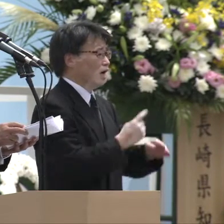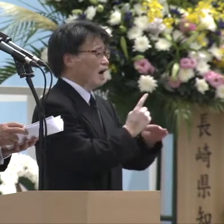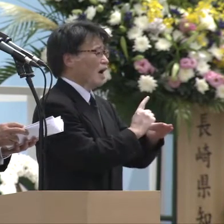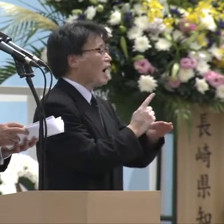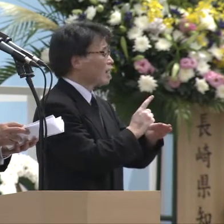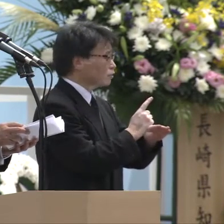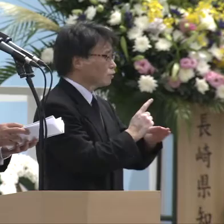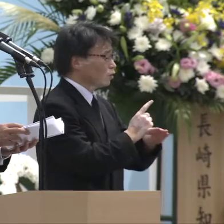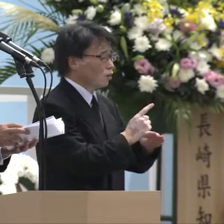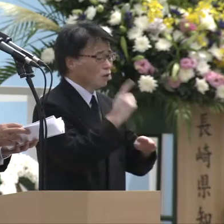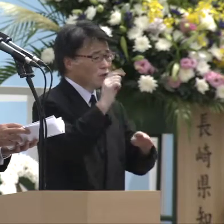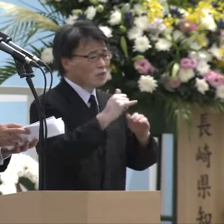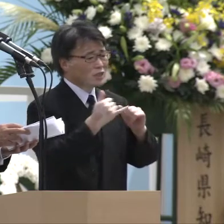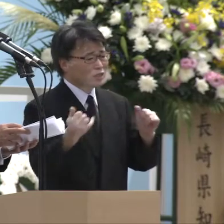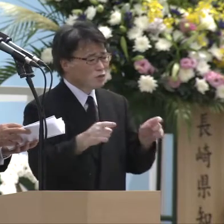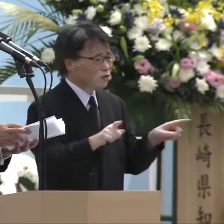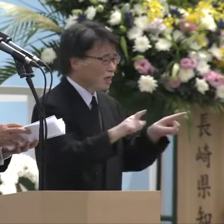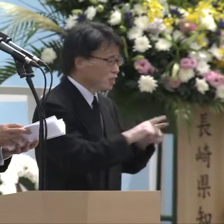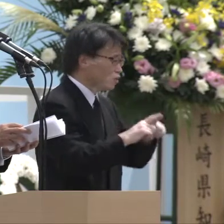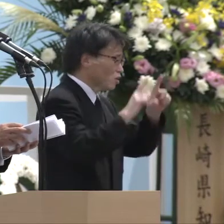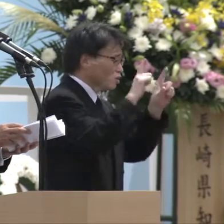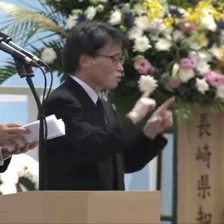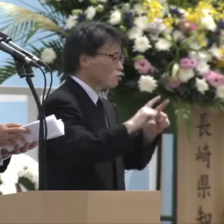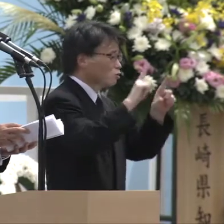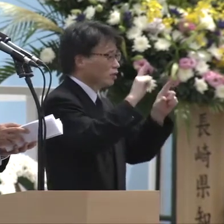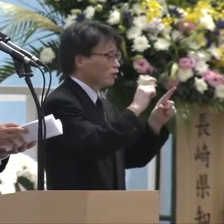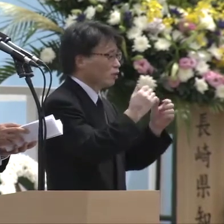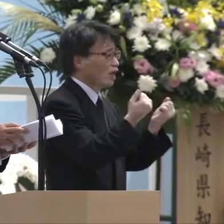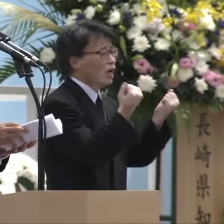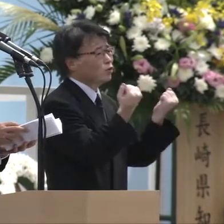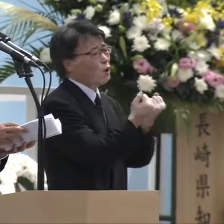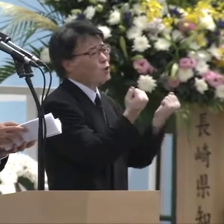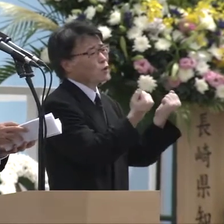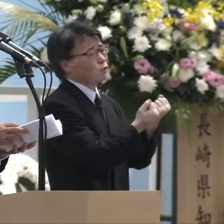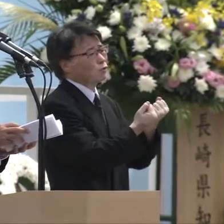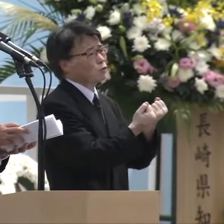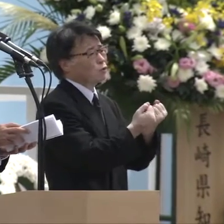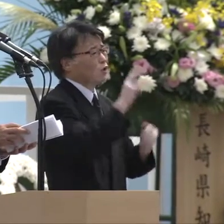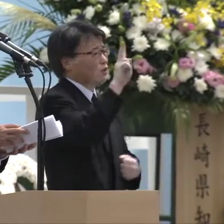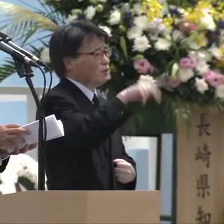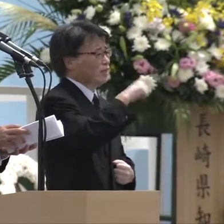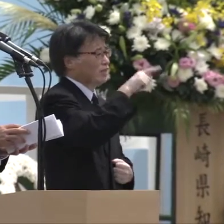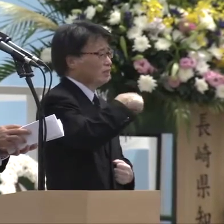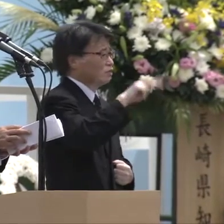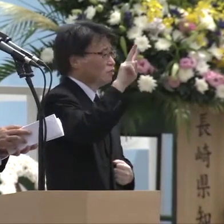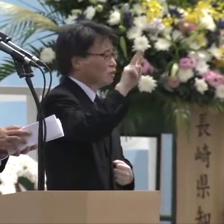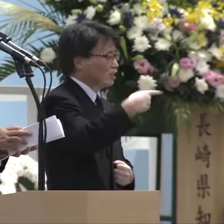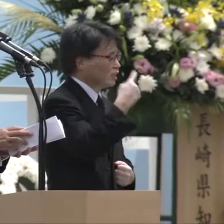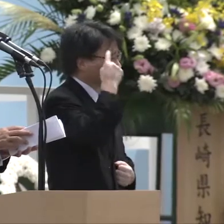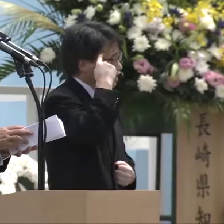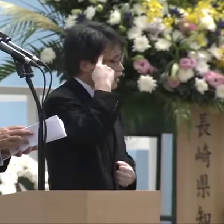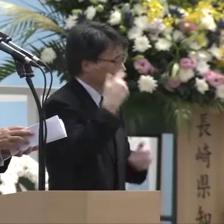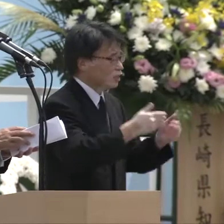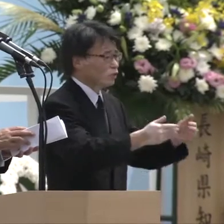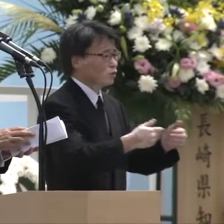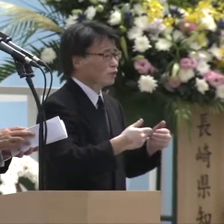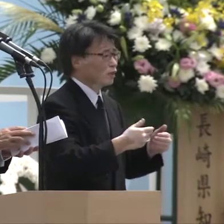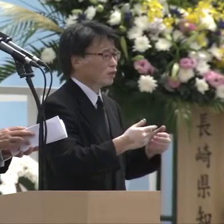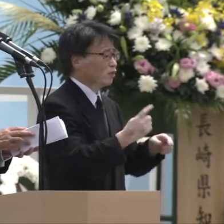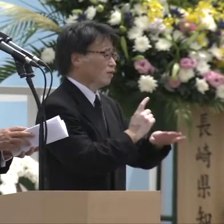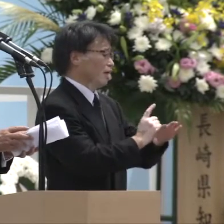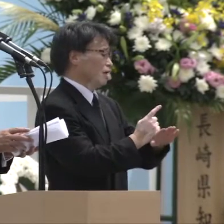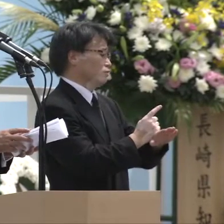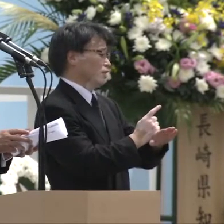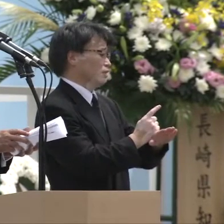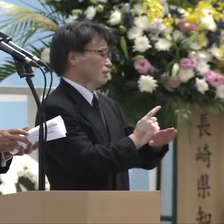For the scientists and experts who believe that unwavering sense of morality and ethics are indispensable for technology